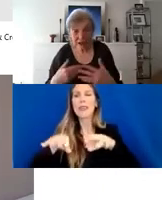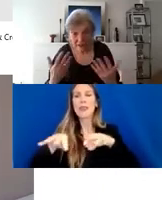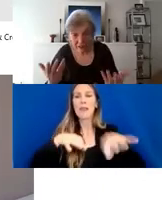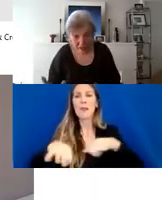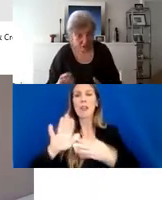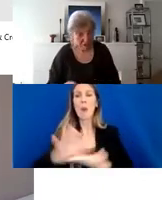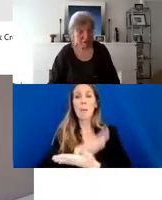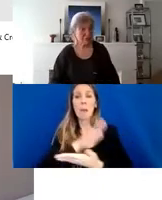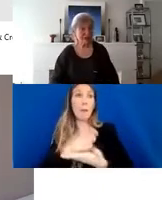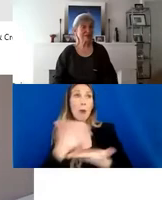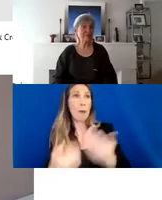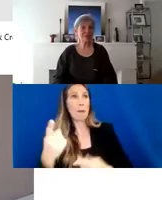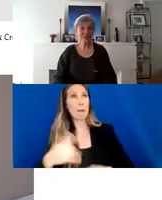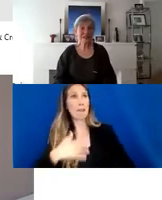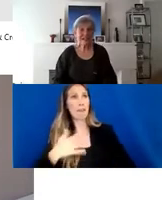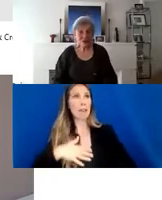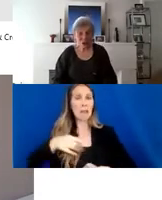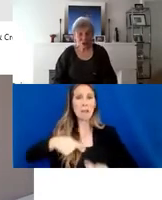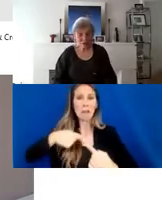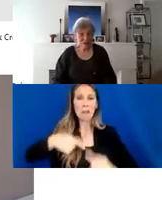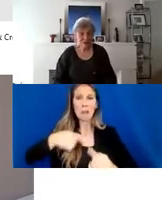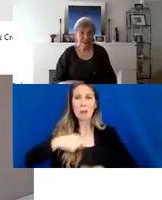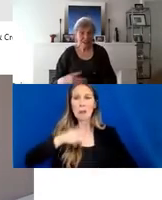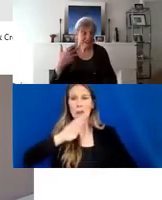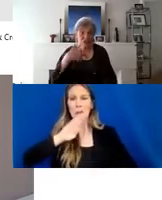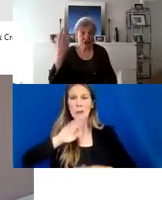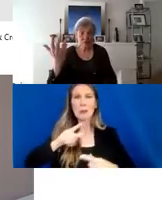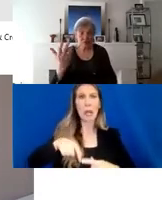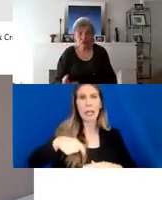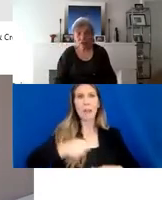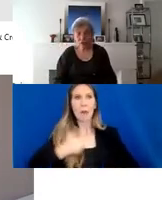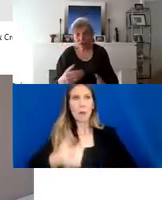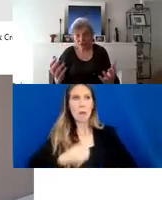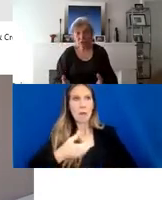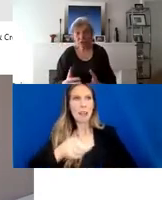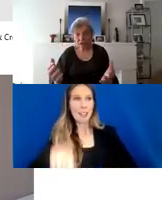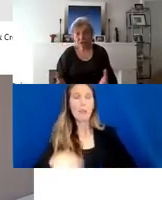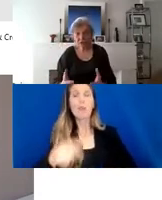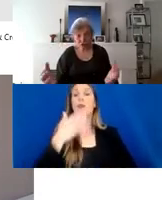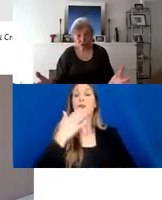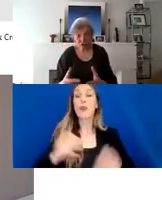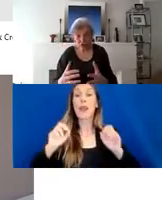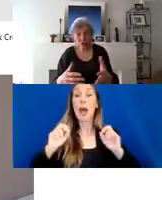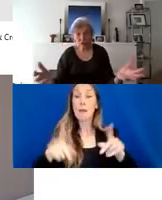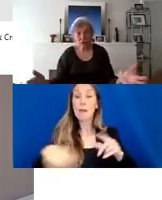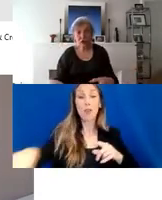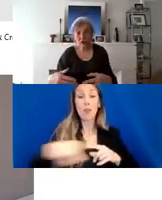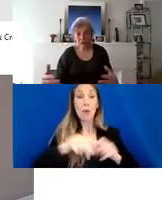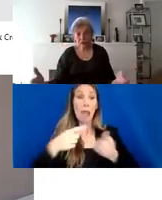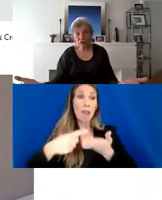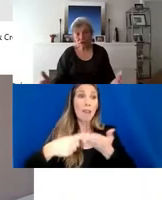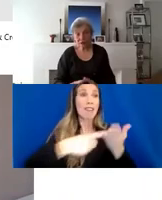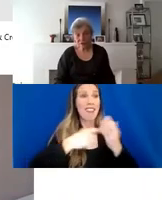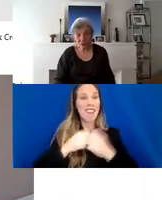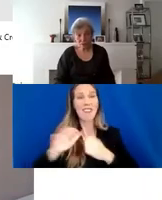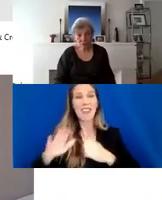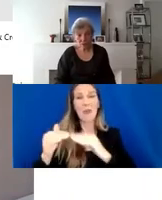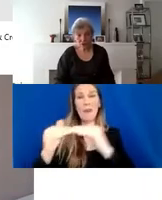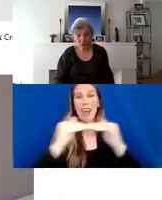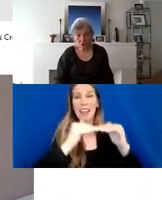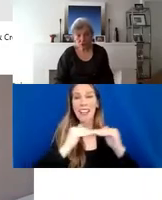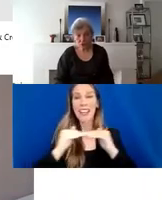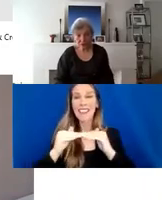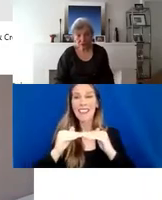you're agonizing about at the moment, or seeing as an opportunity that you would like to discuss with your colleagues who have